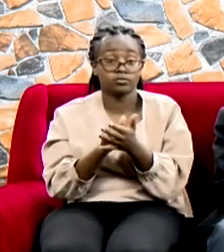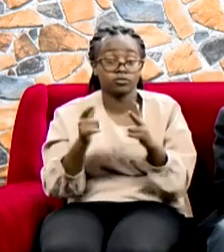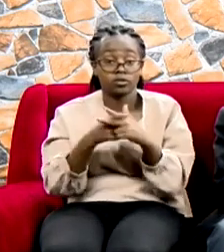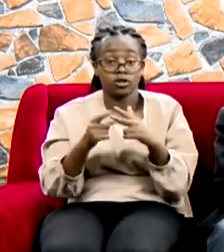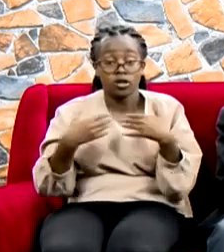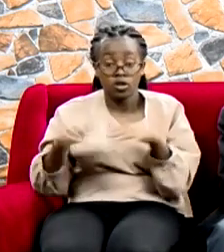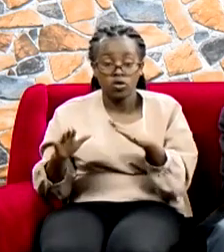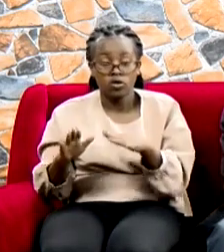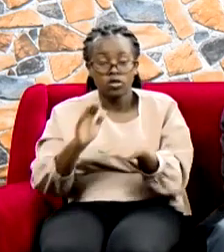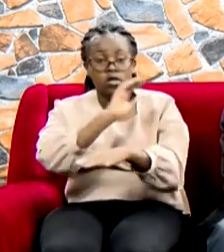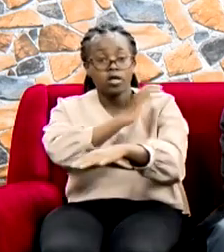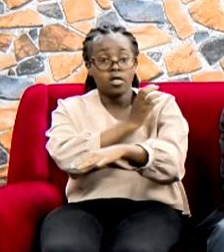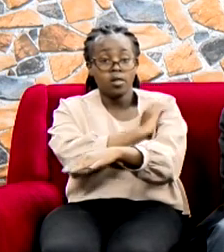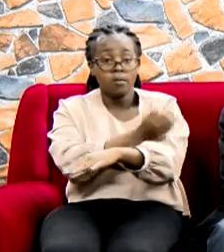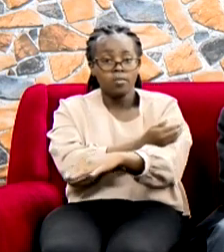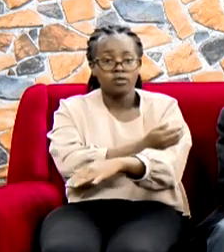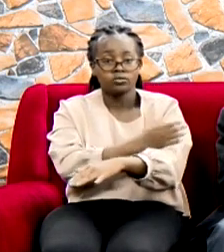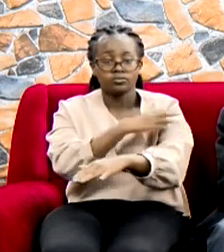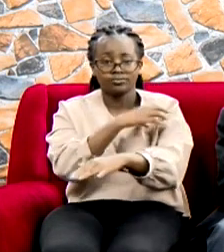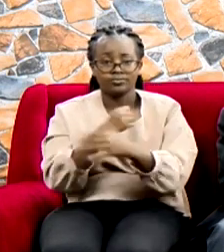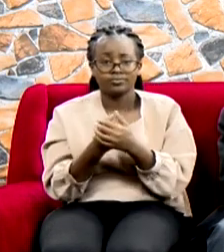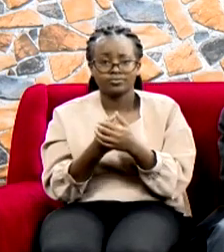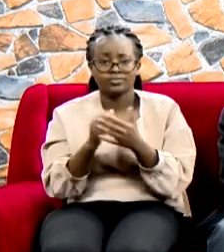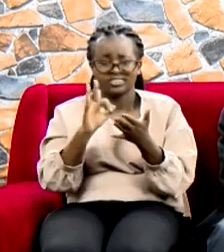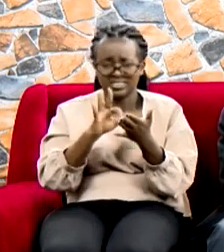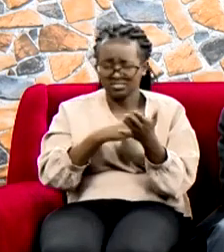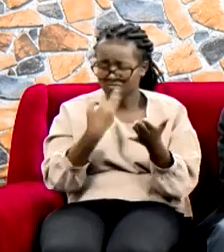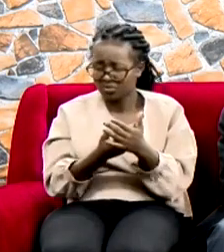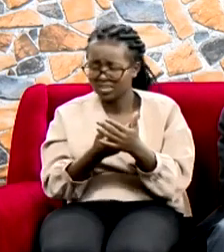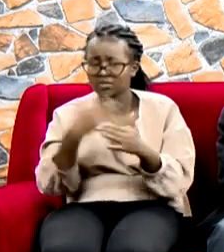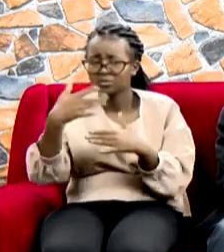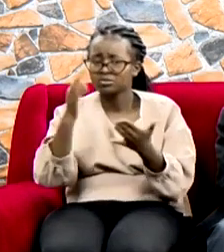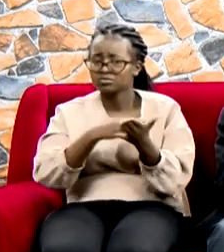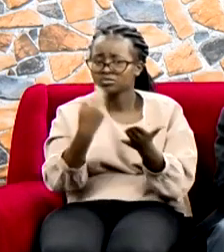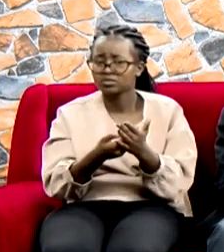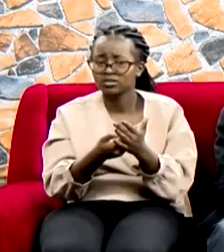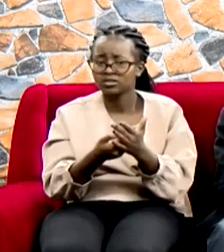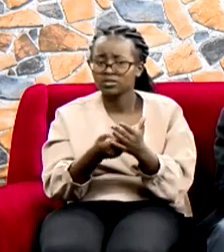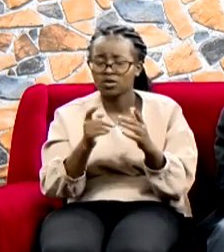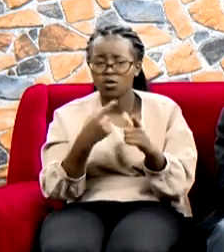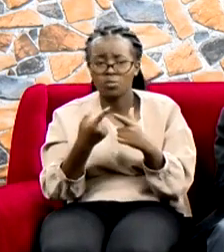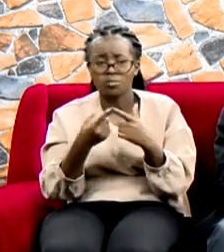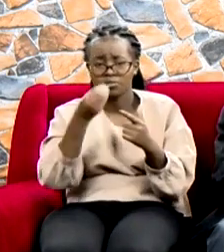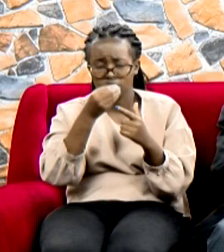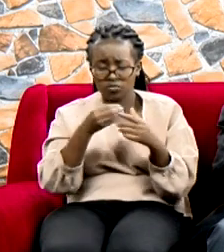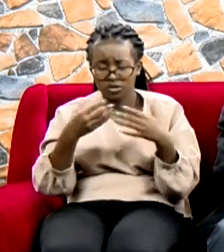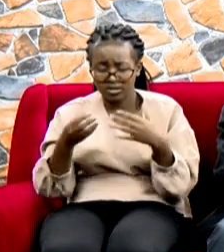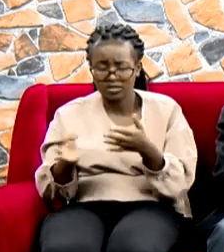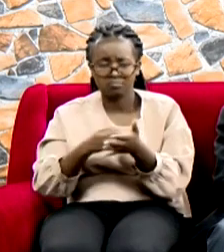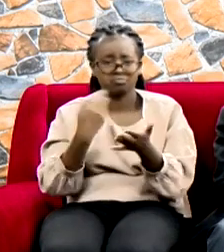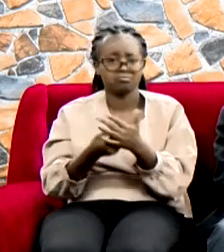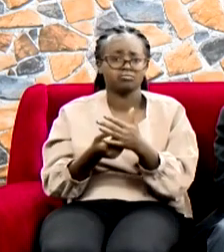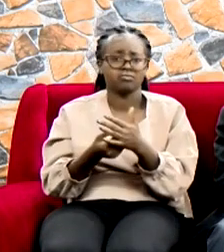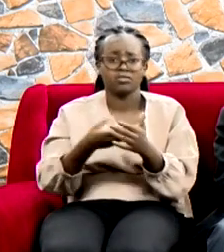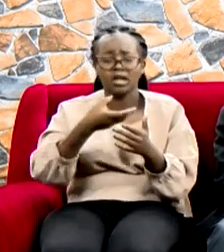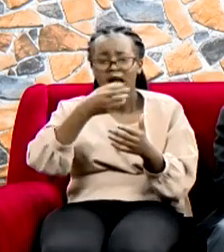start losing the muscle power. Okay. You start tripping and falling down and spilling food and can't drink the way